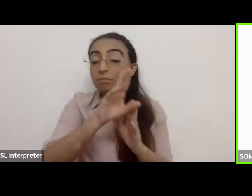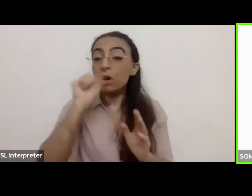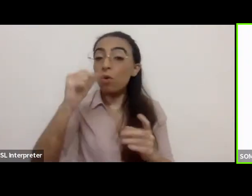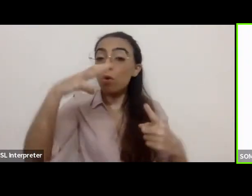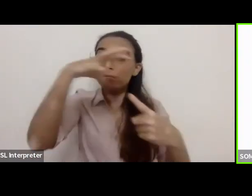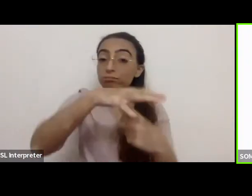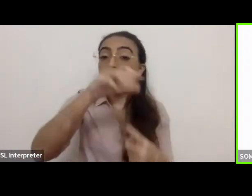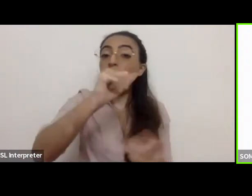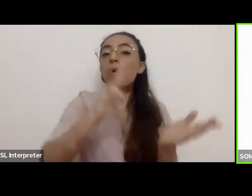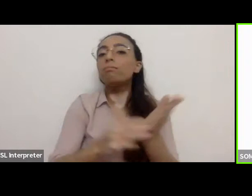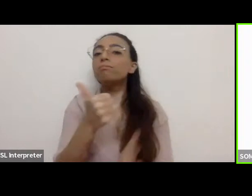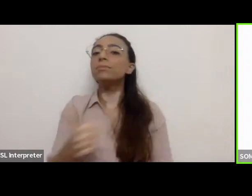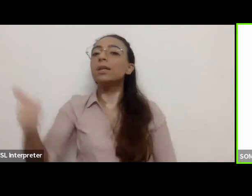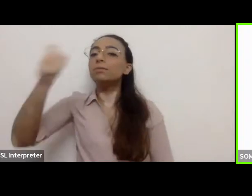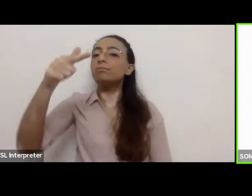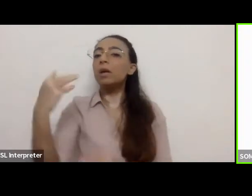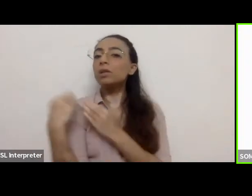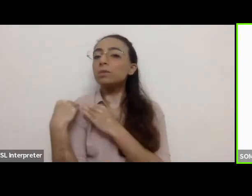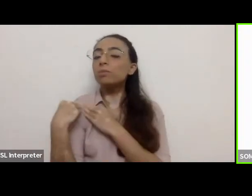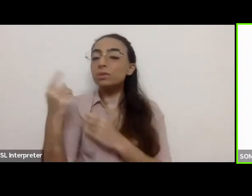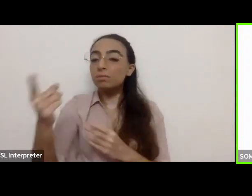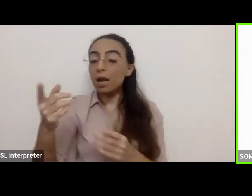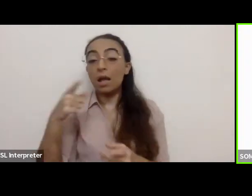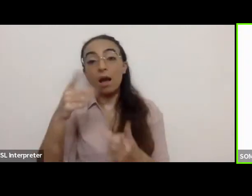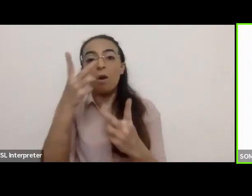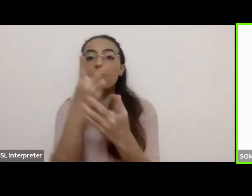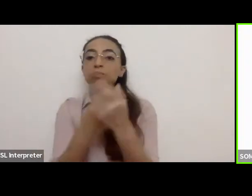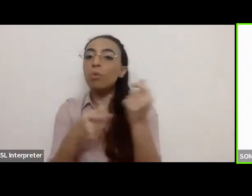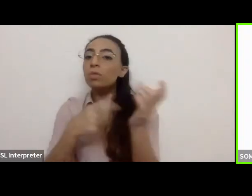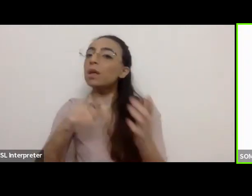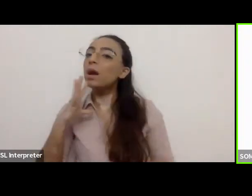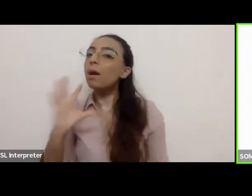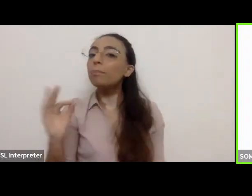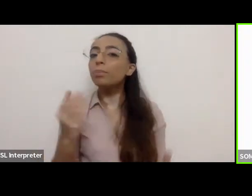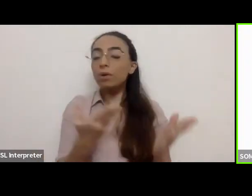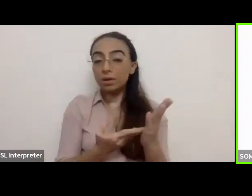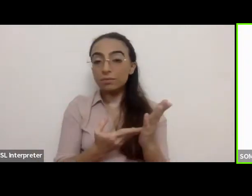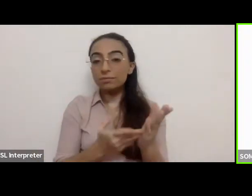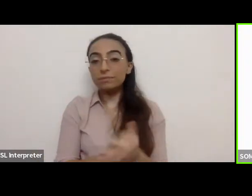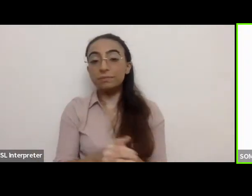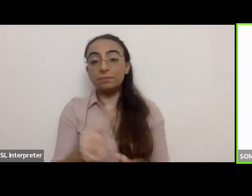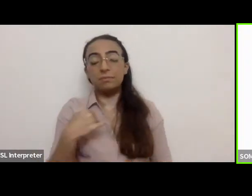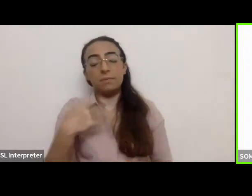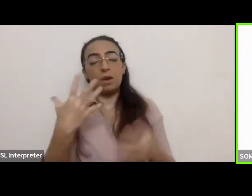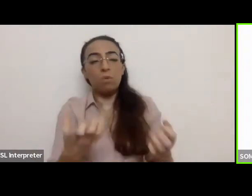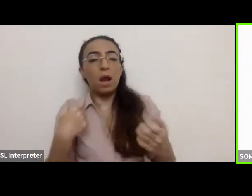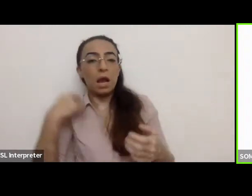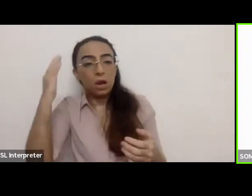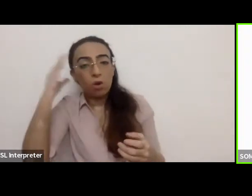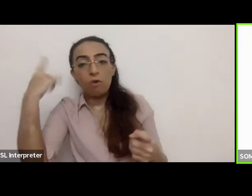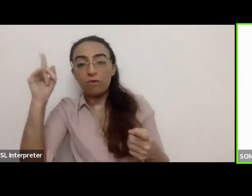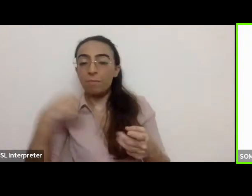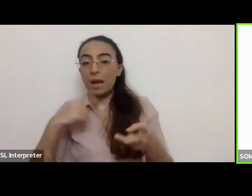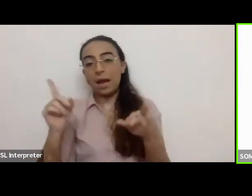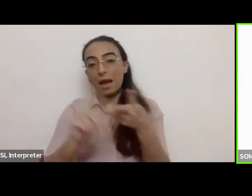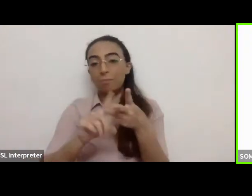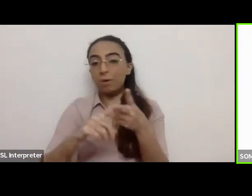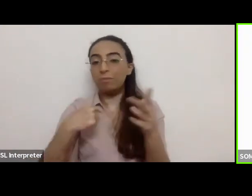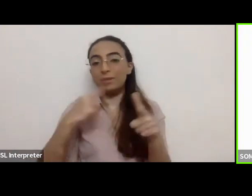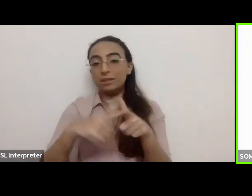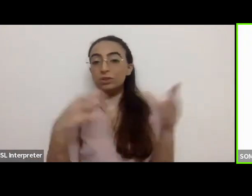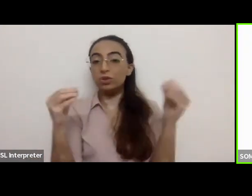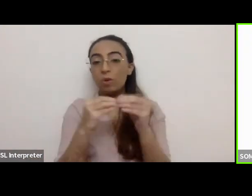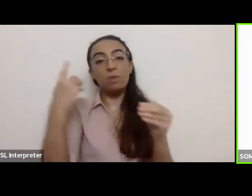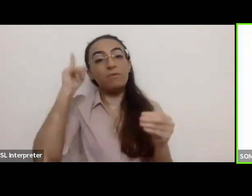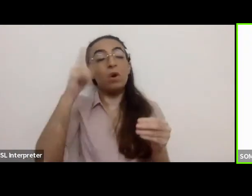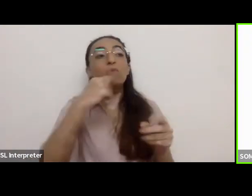to play. It was very enthusing that while we're looking at employment with